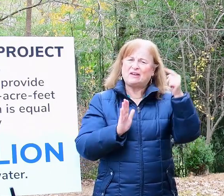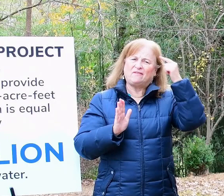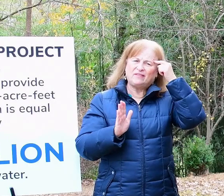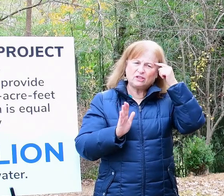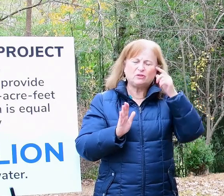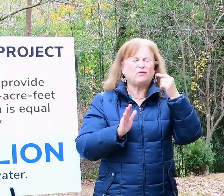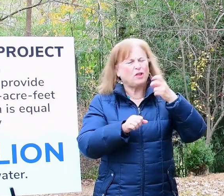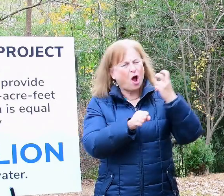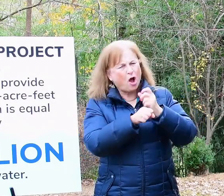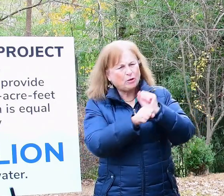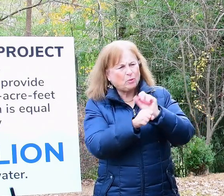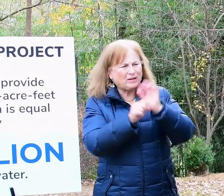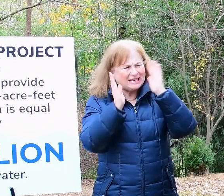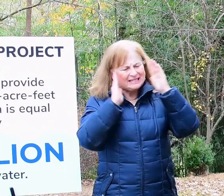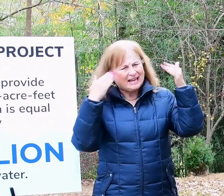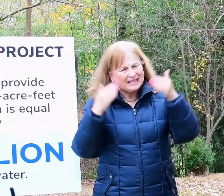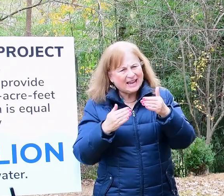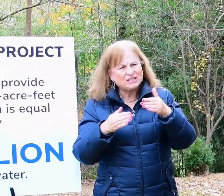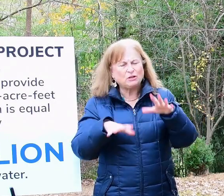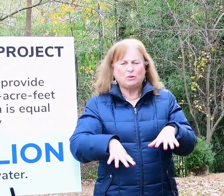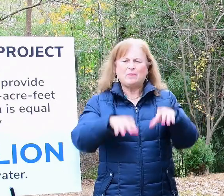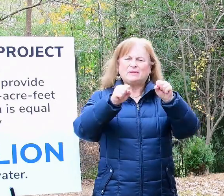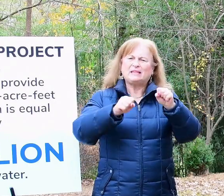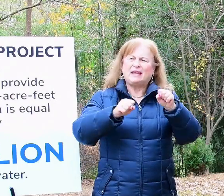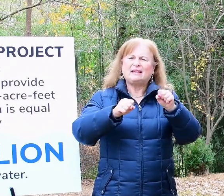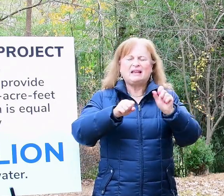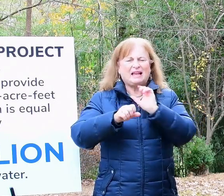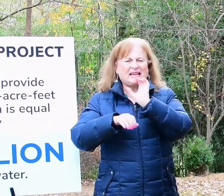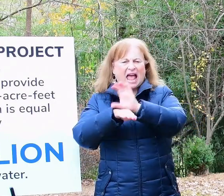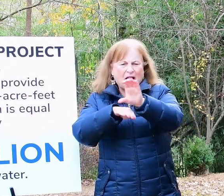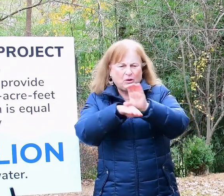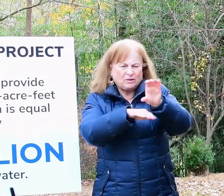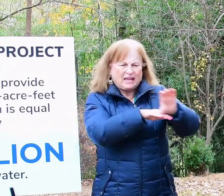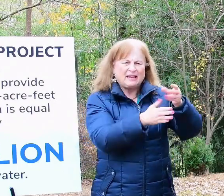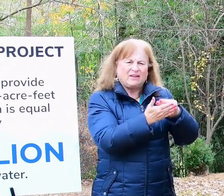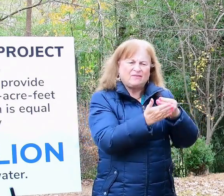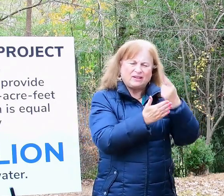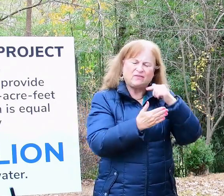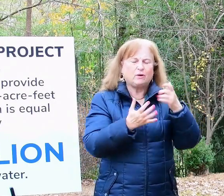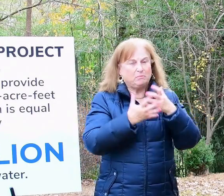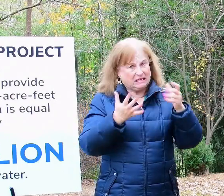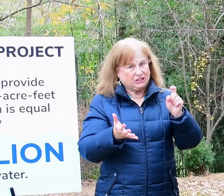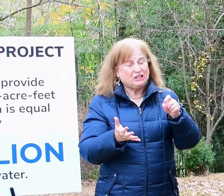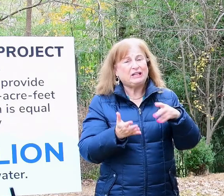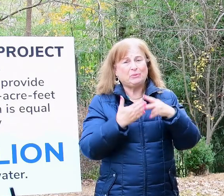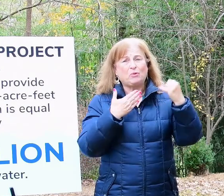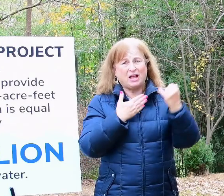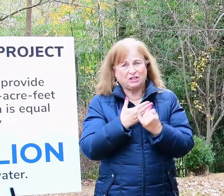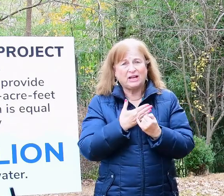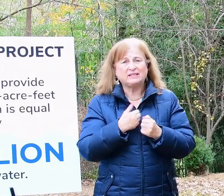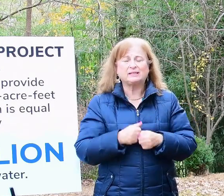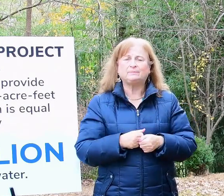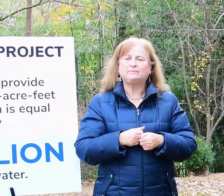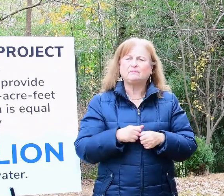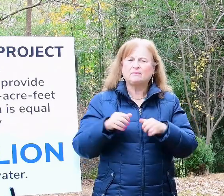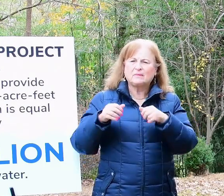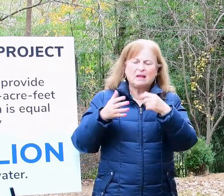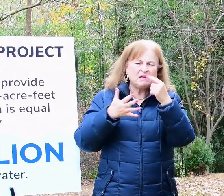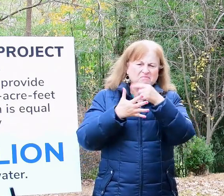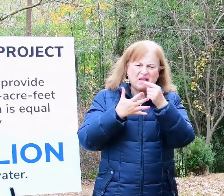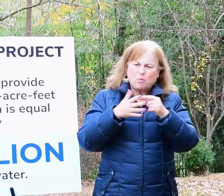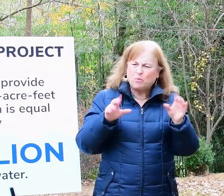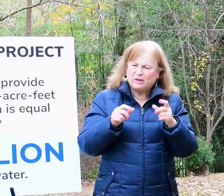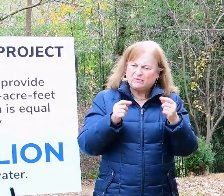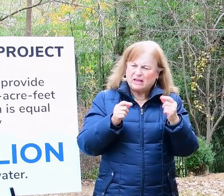for their hard work and dedication in obtaining and allocating funds for these much-needed projects. Measures